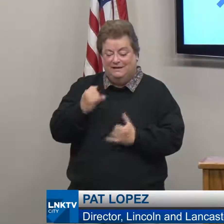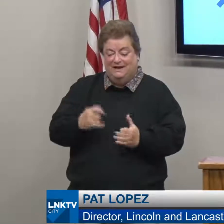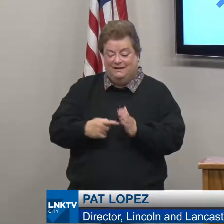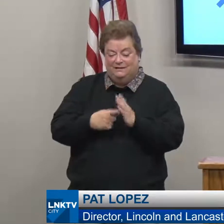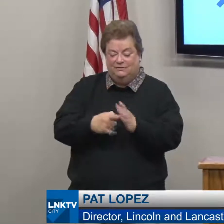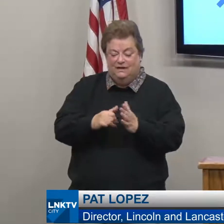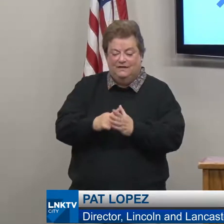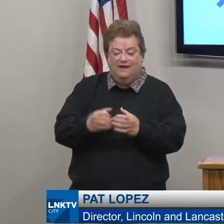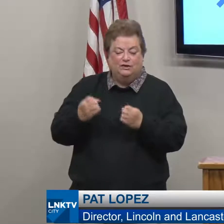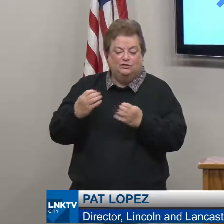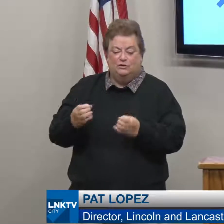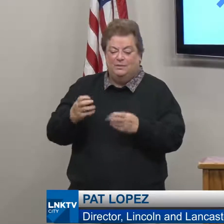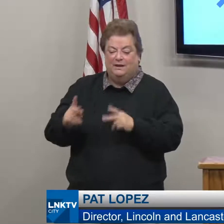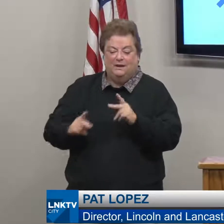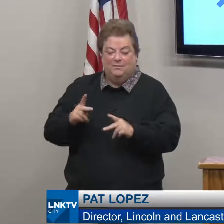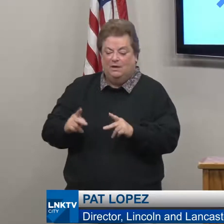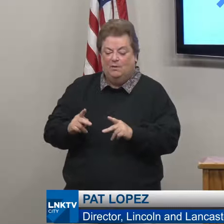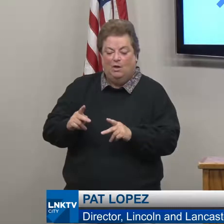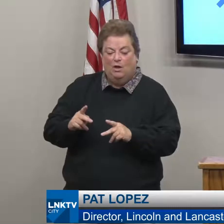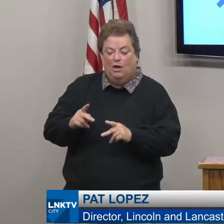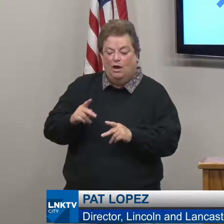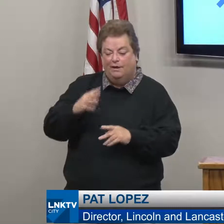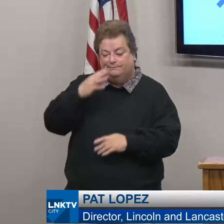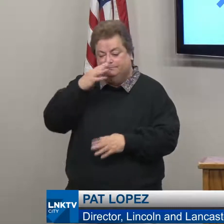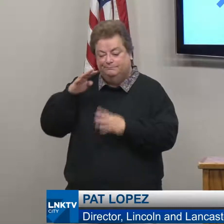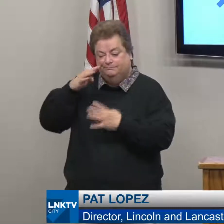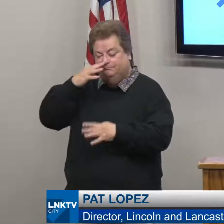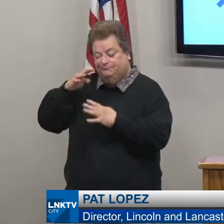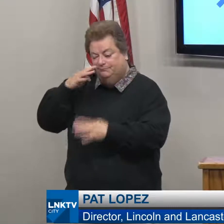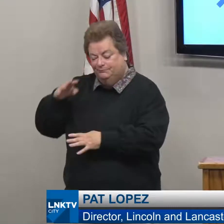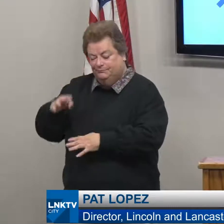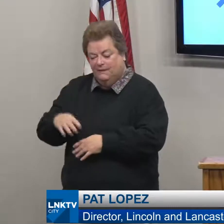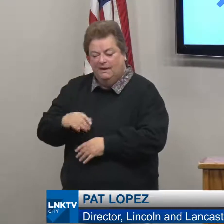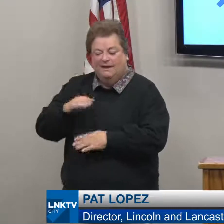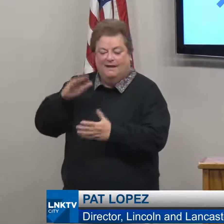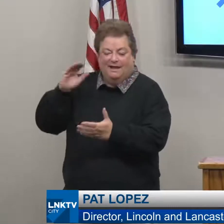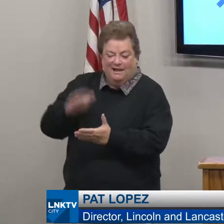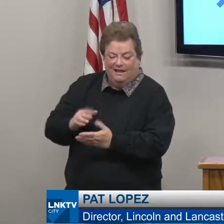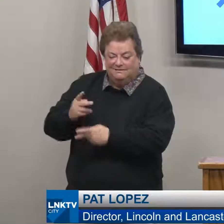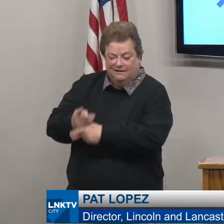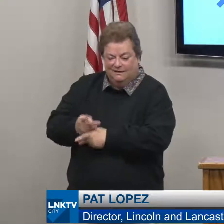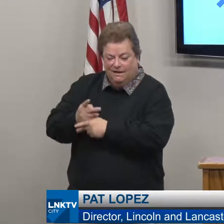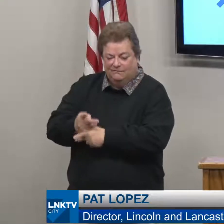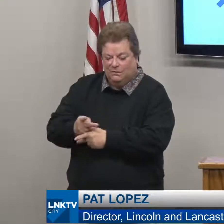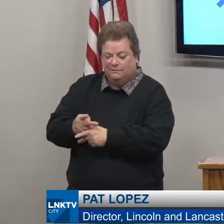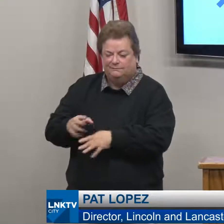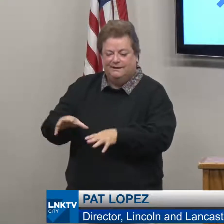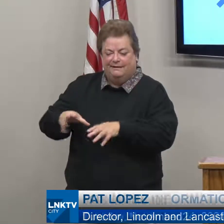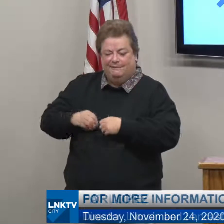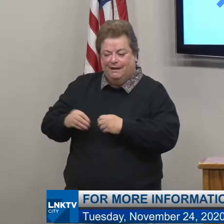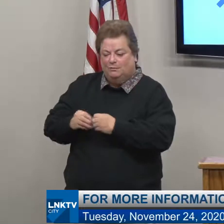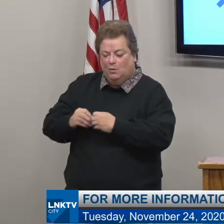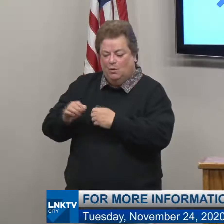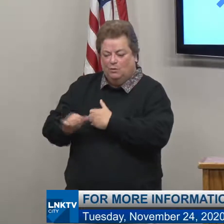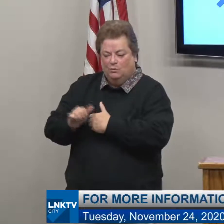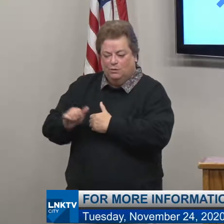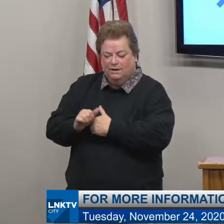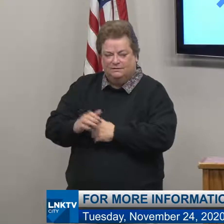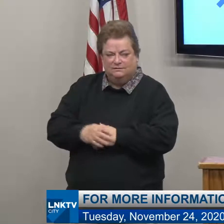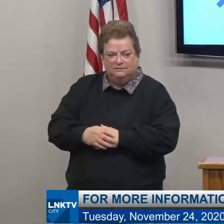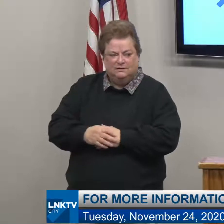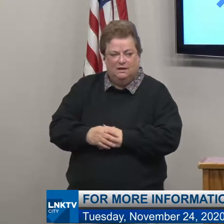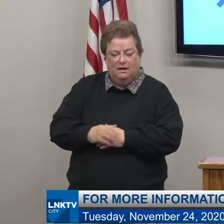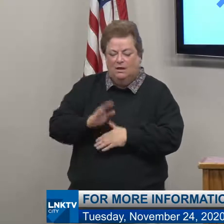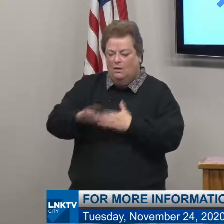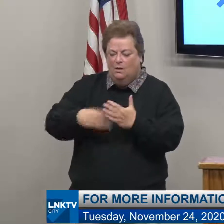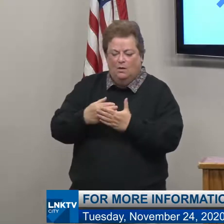people are letting their guard down. They are being less careful and they are taking more risks. Our entire community is feeling the